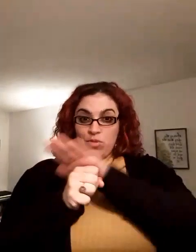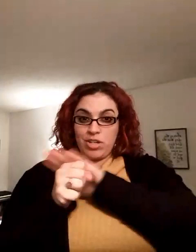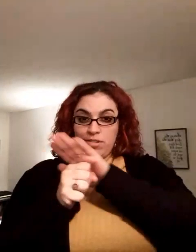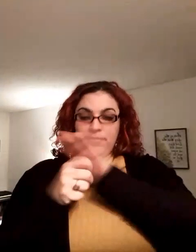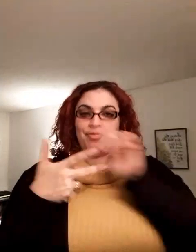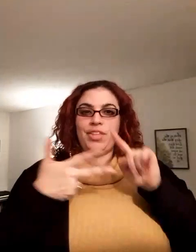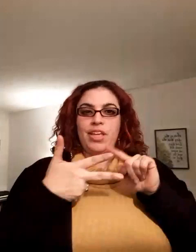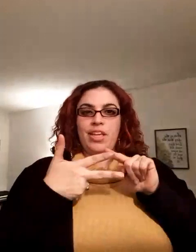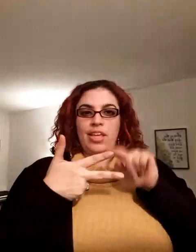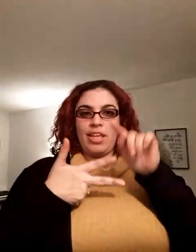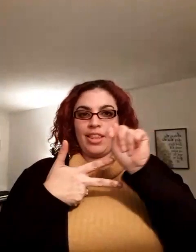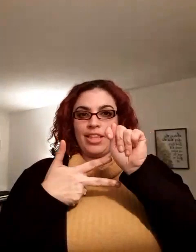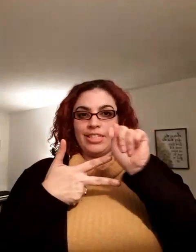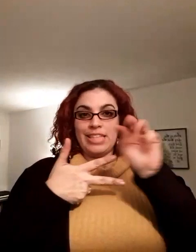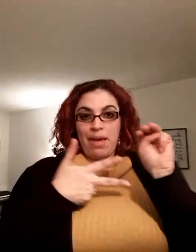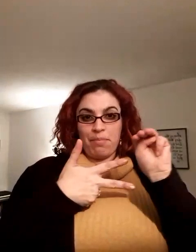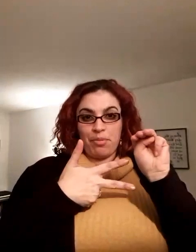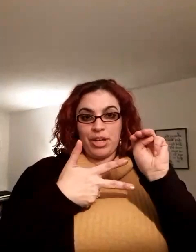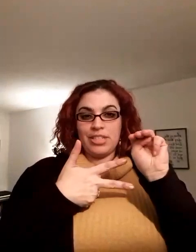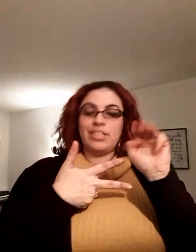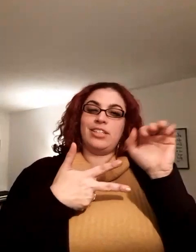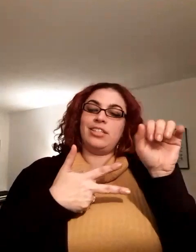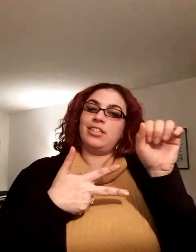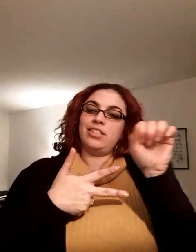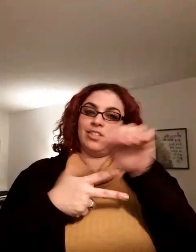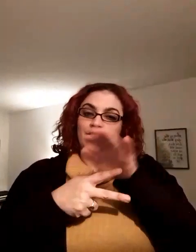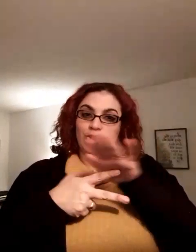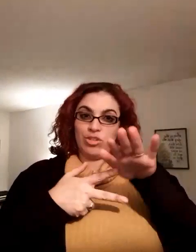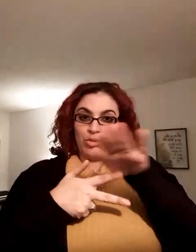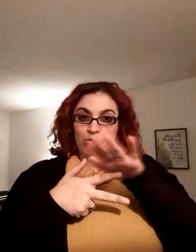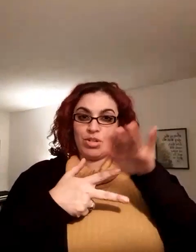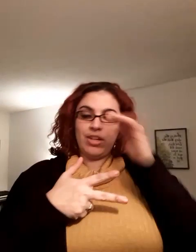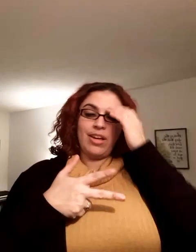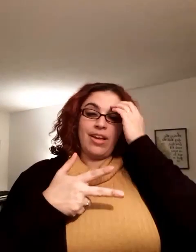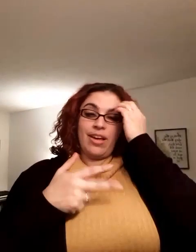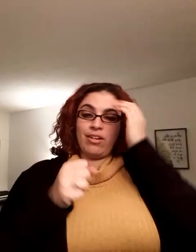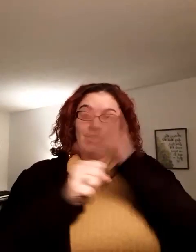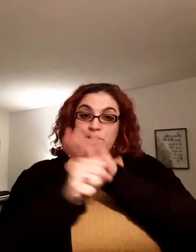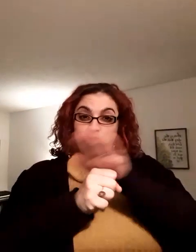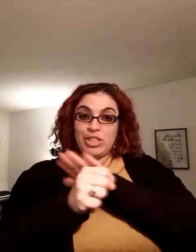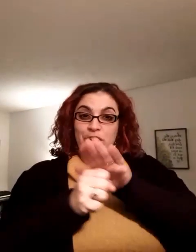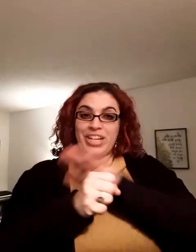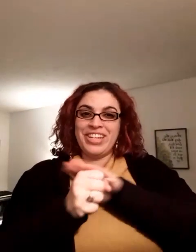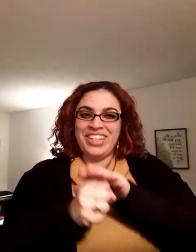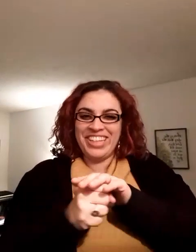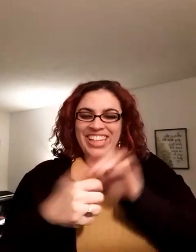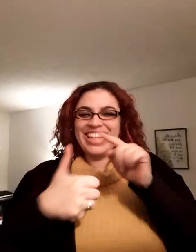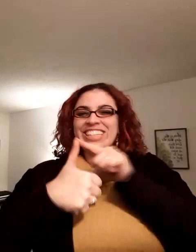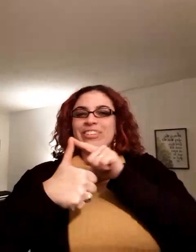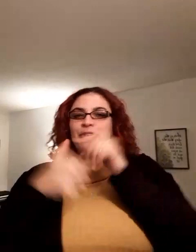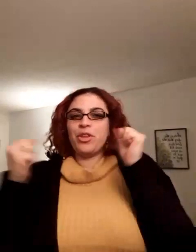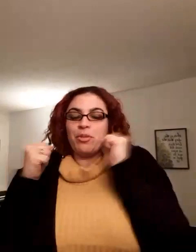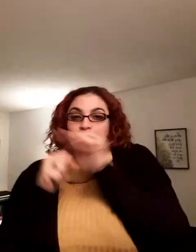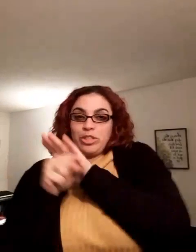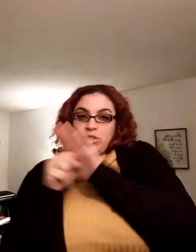zone, the temperate zone, sorry. So the polar